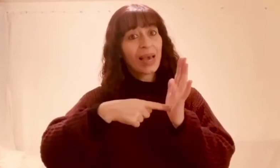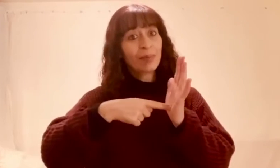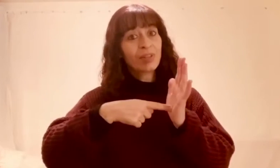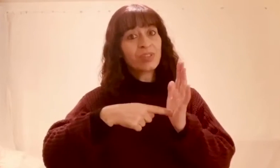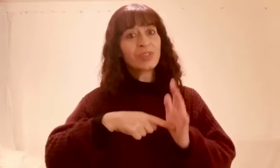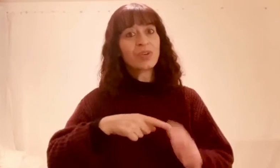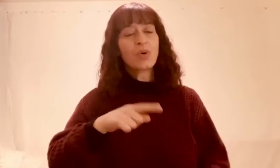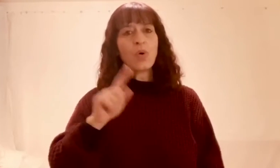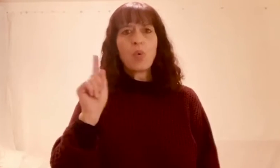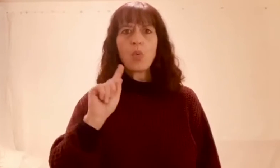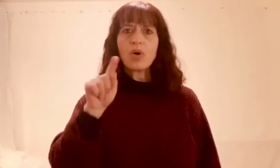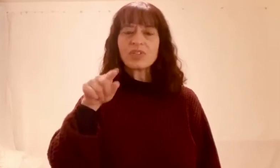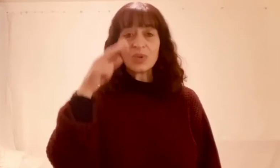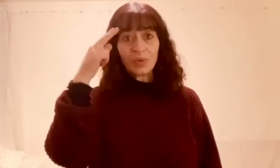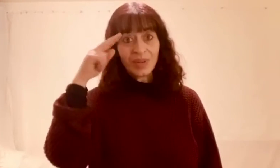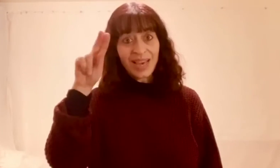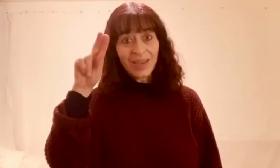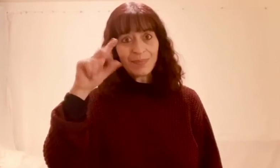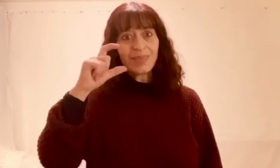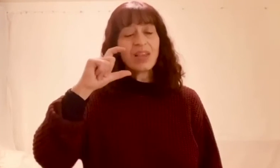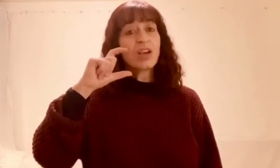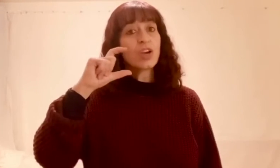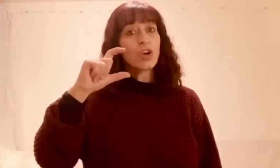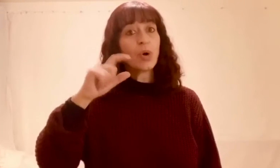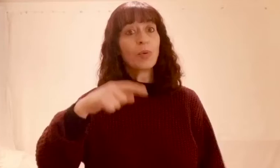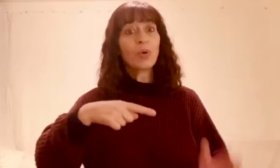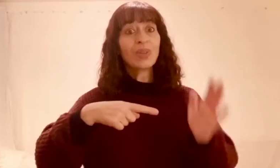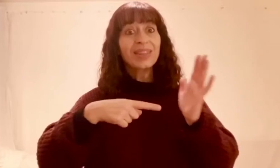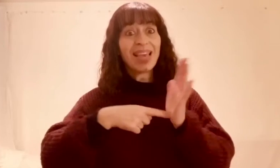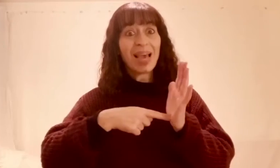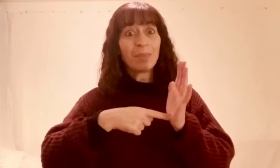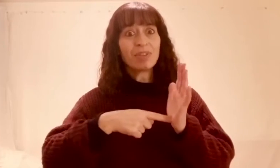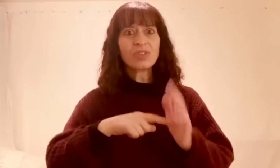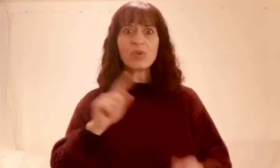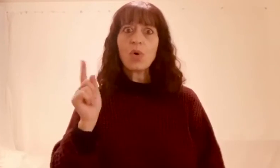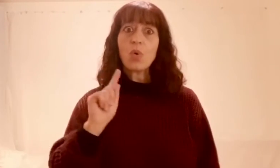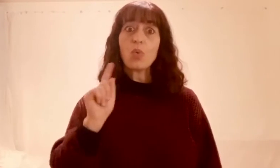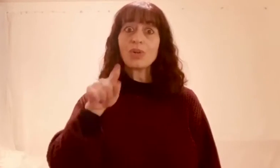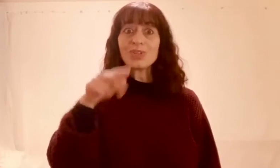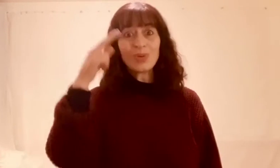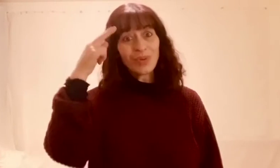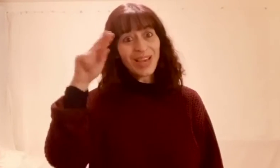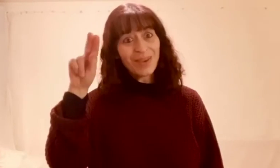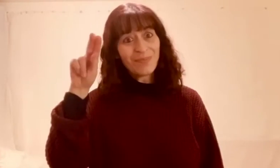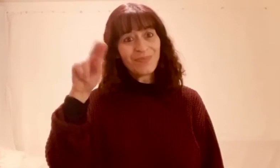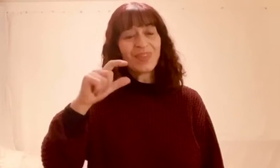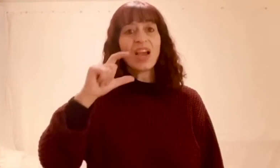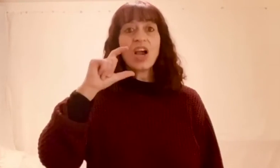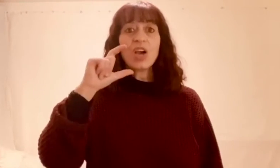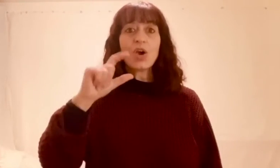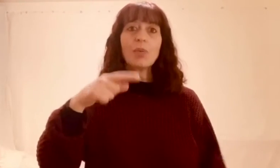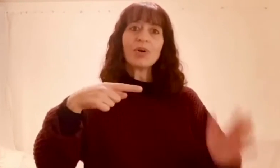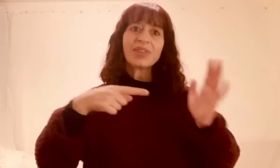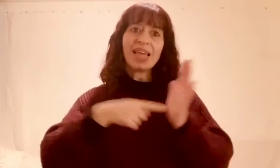llamas? What's your name? ¿Cómo te llamas? What's your name? ¿Cómo te